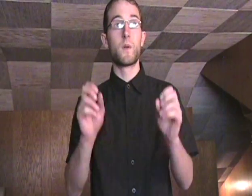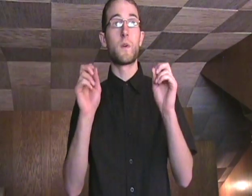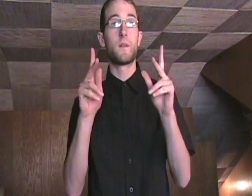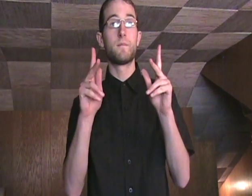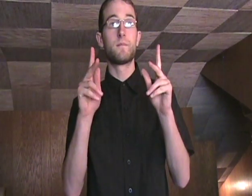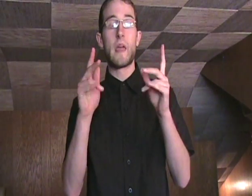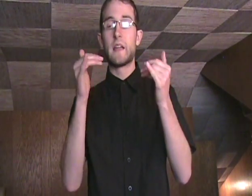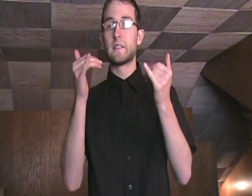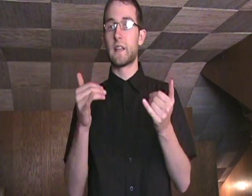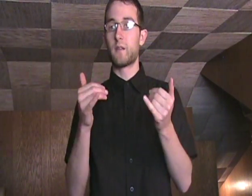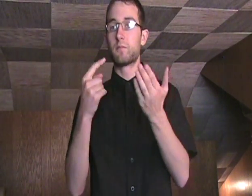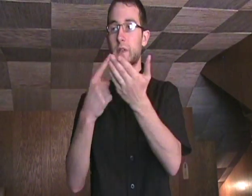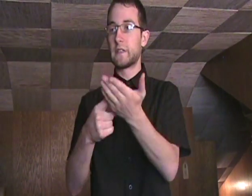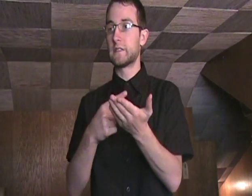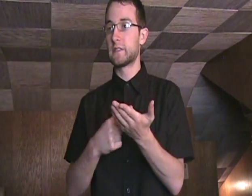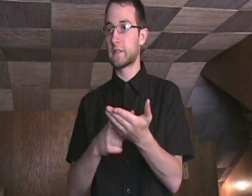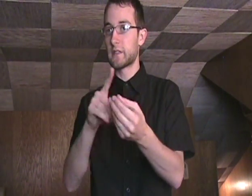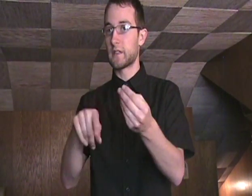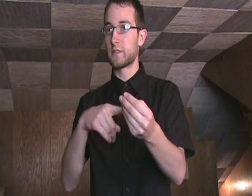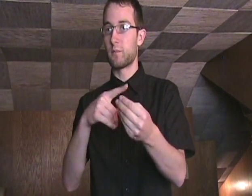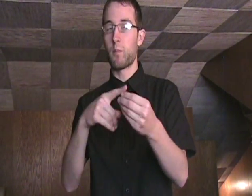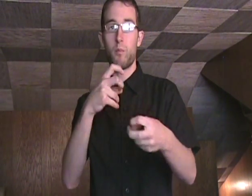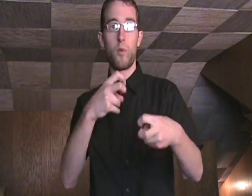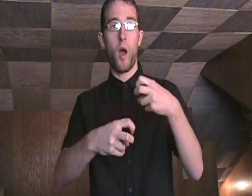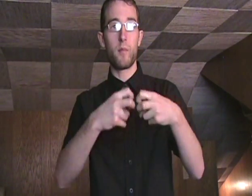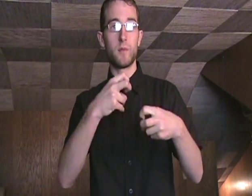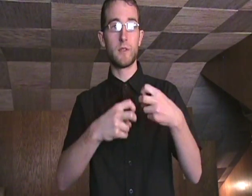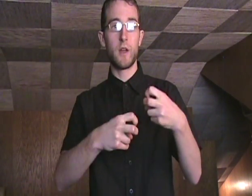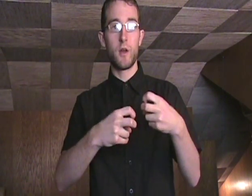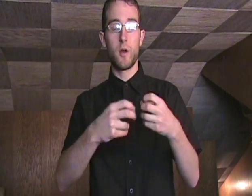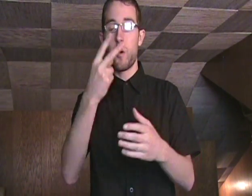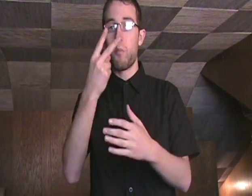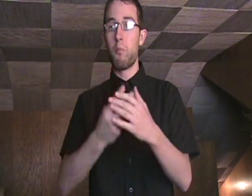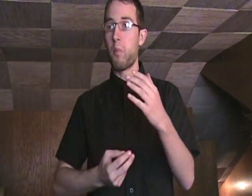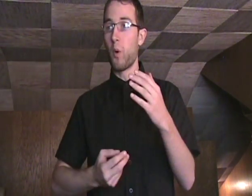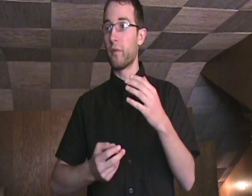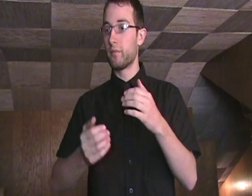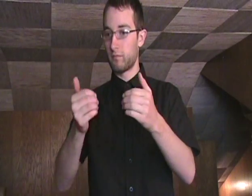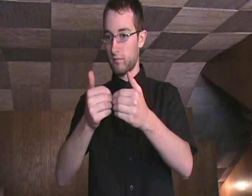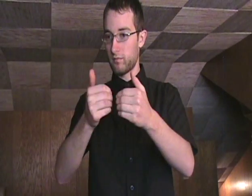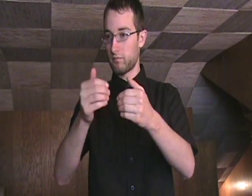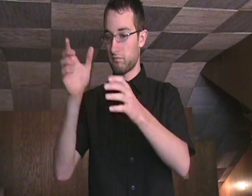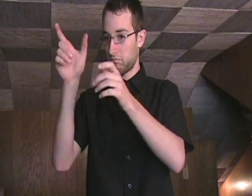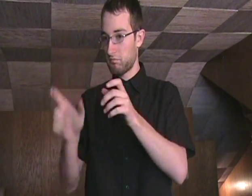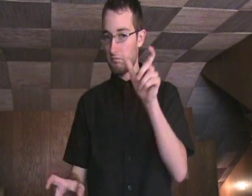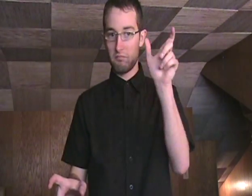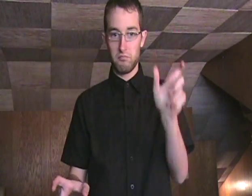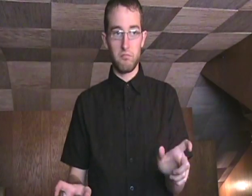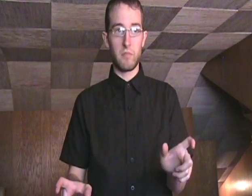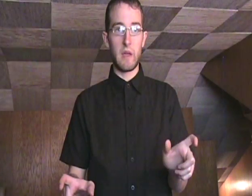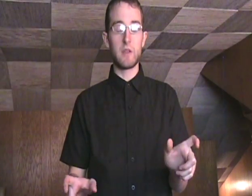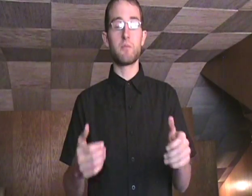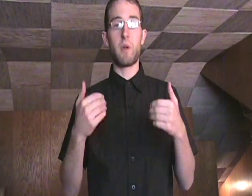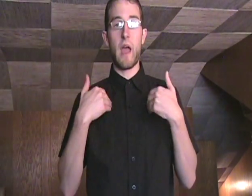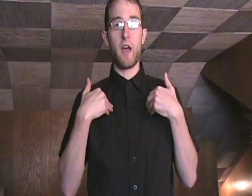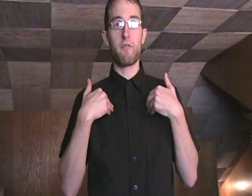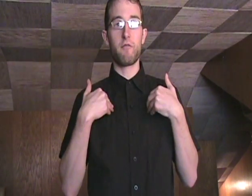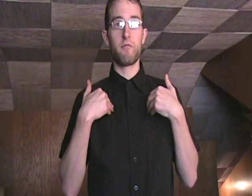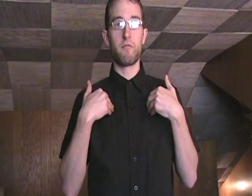We're also going to talk about problems that both sides had right now. So we have the British side, and we have Washington's